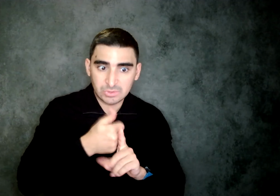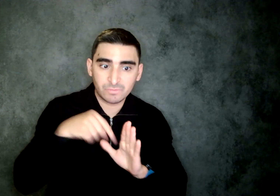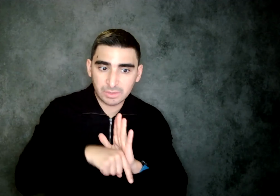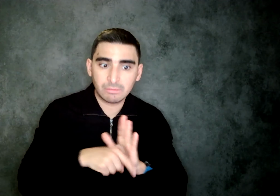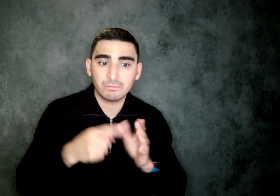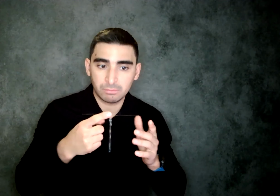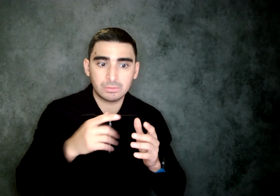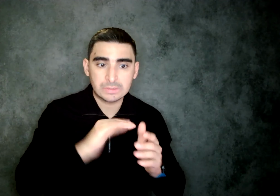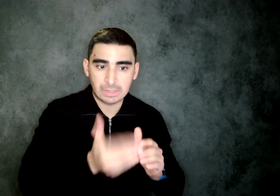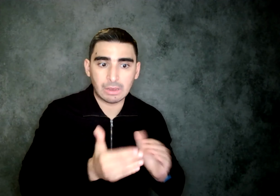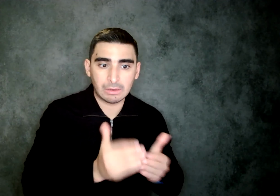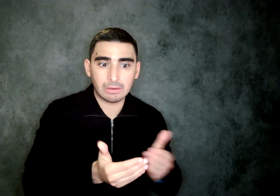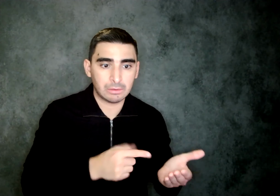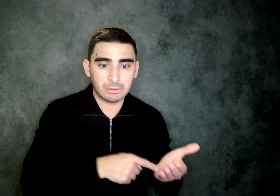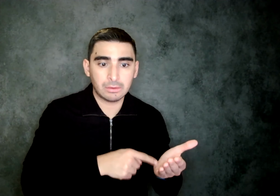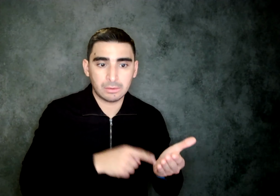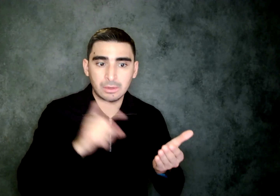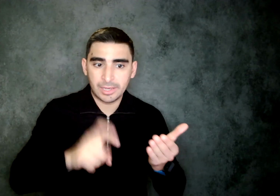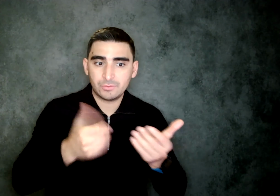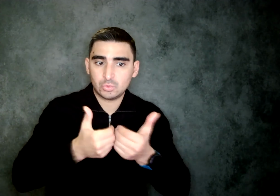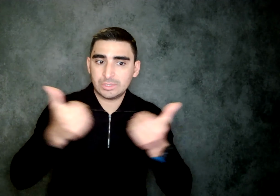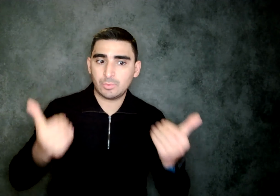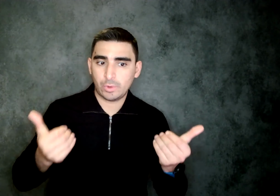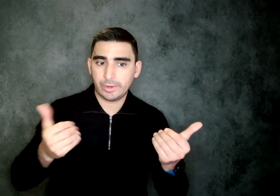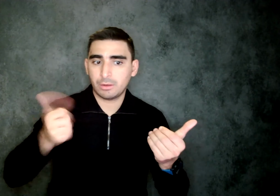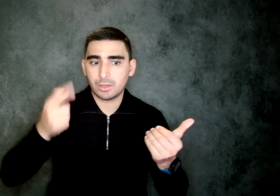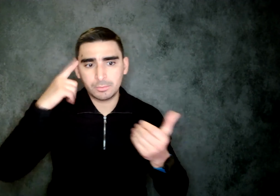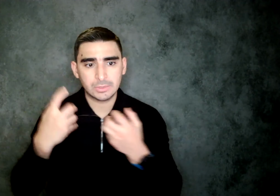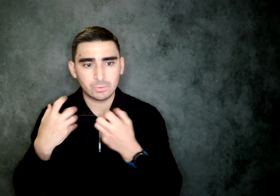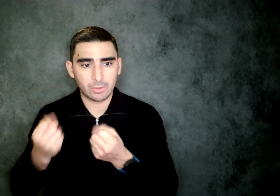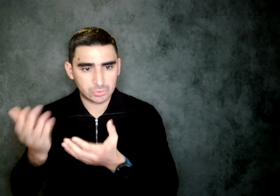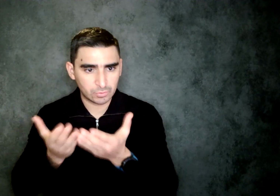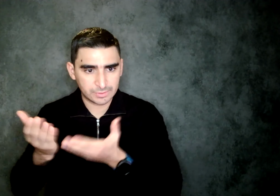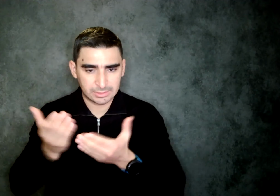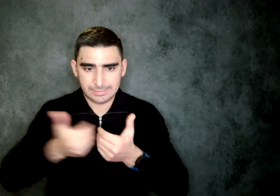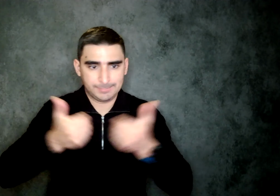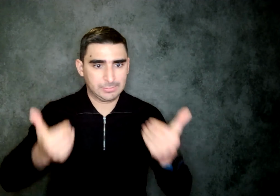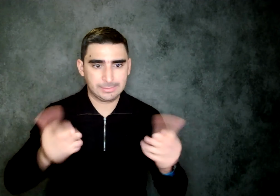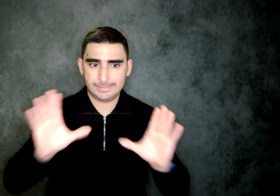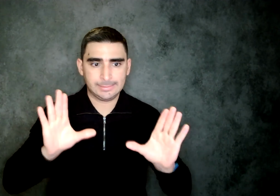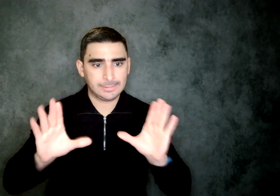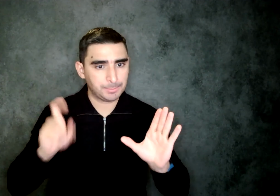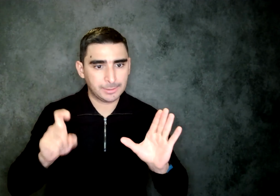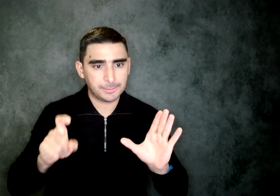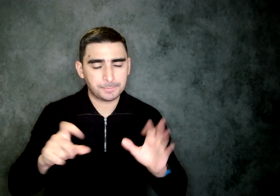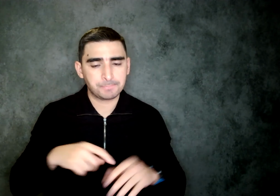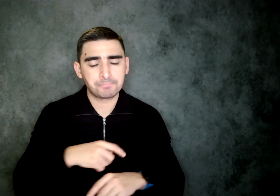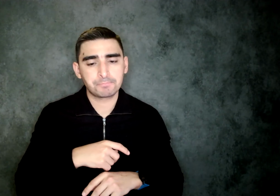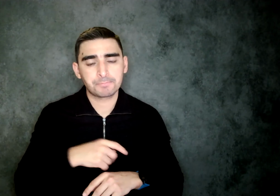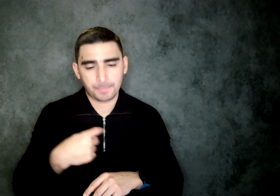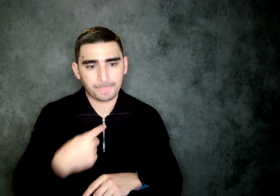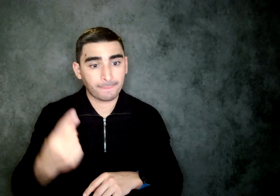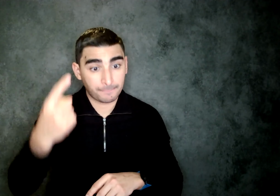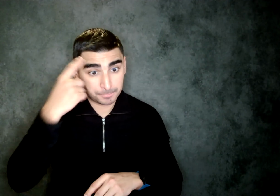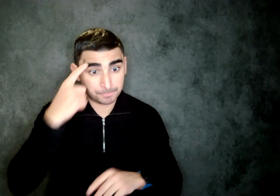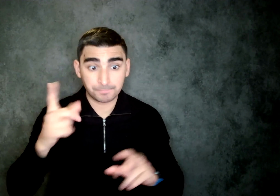it from other mental health services that we offer. And I think I'm hoping